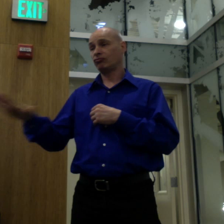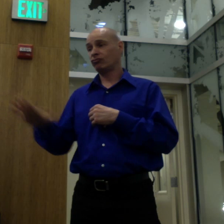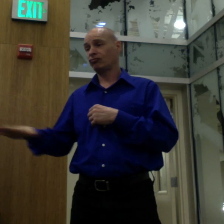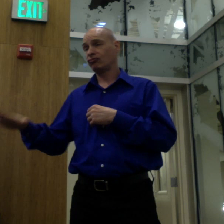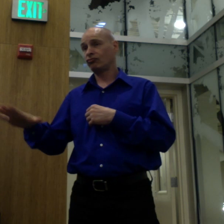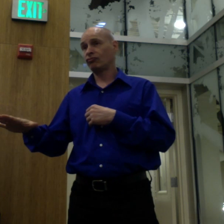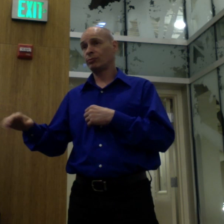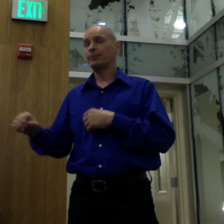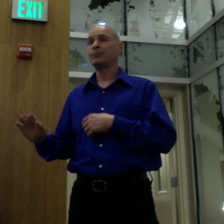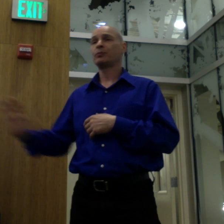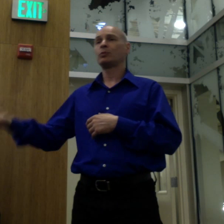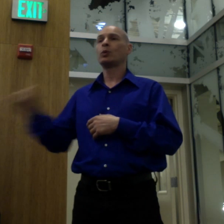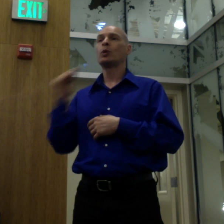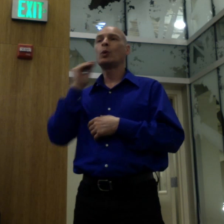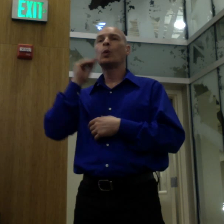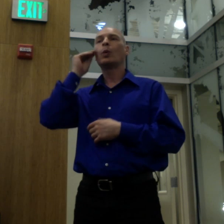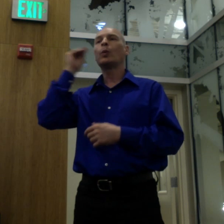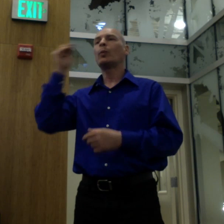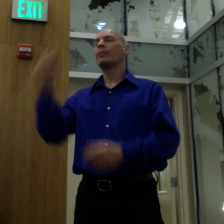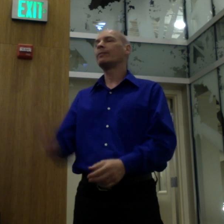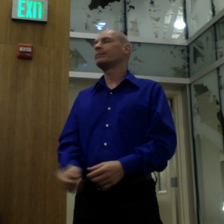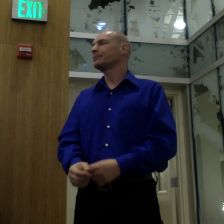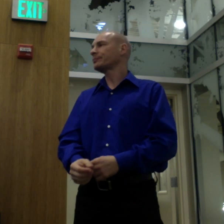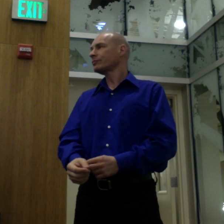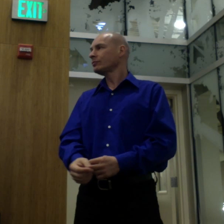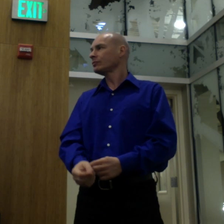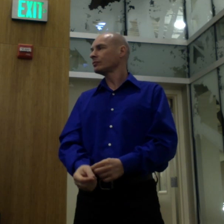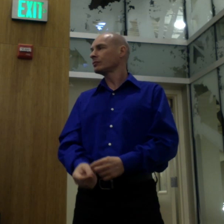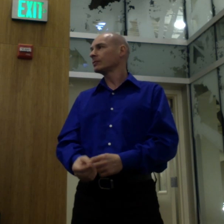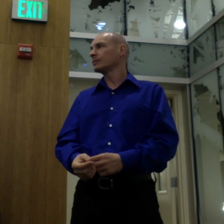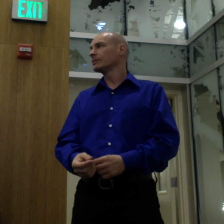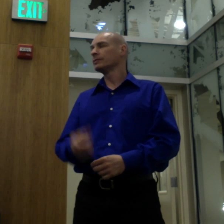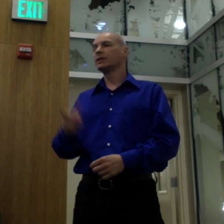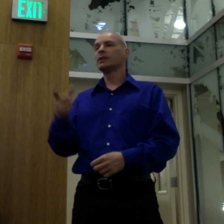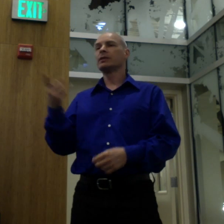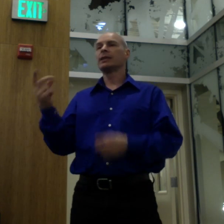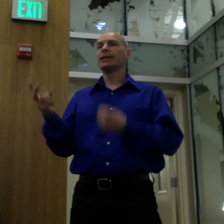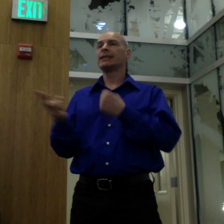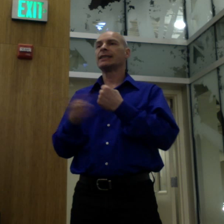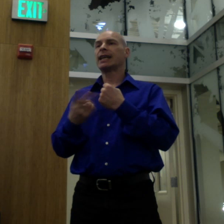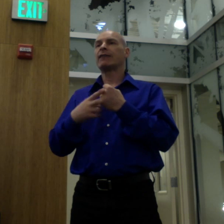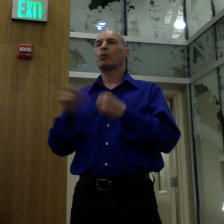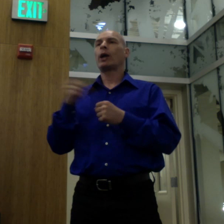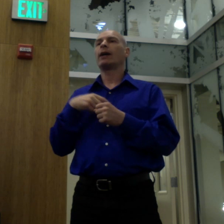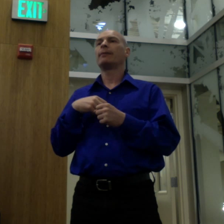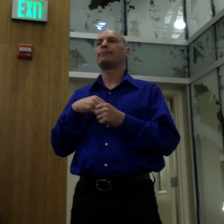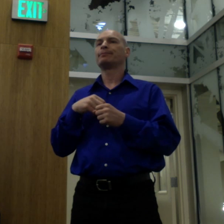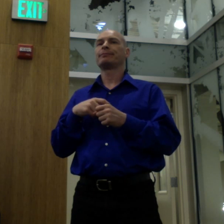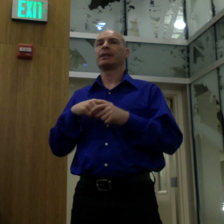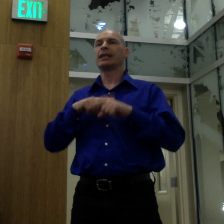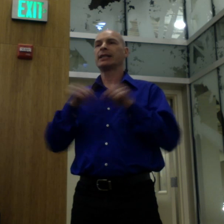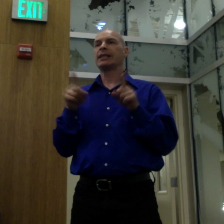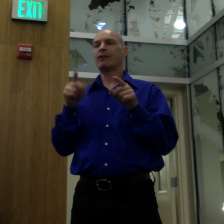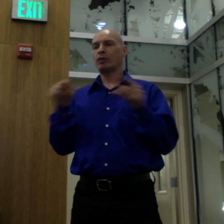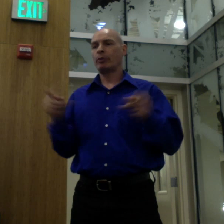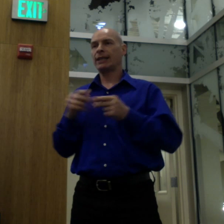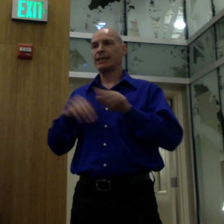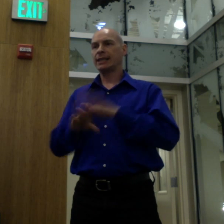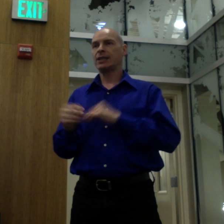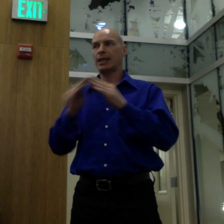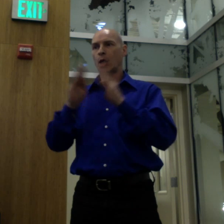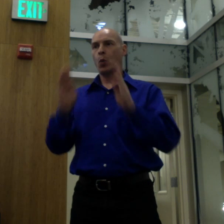home, I have all these little things just stashed all over the house. Like in my food